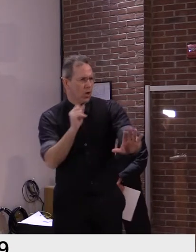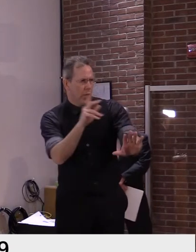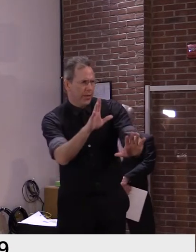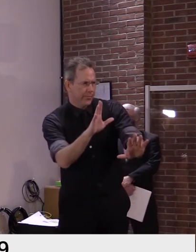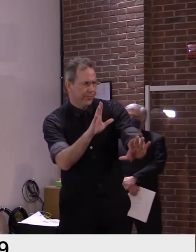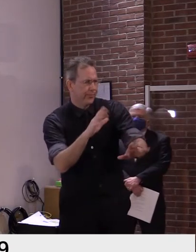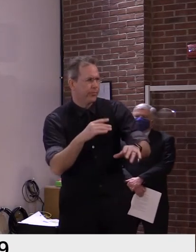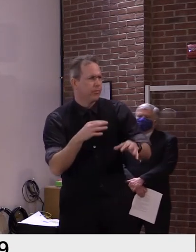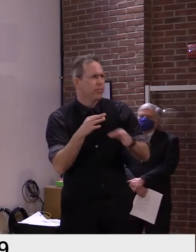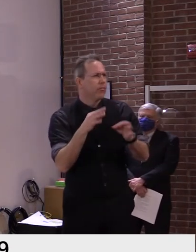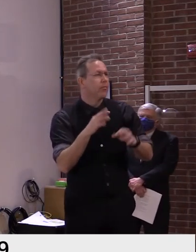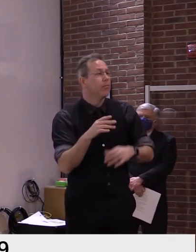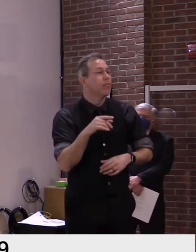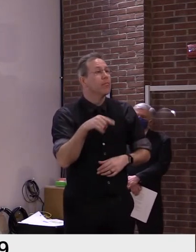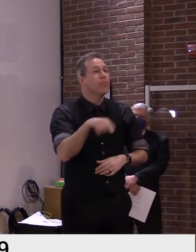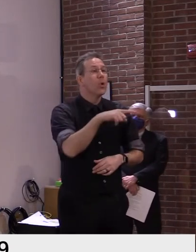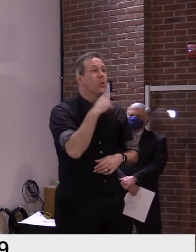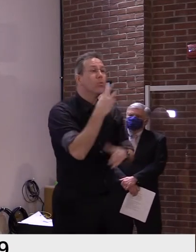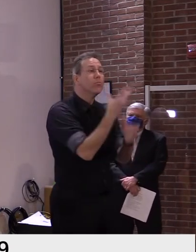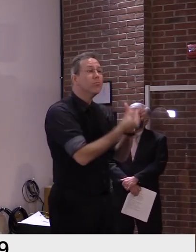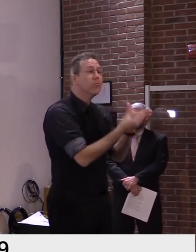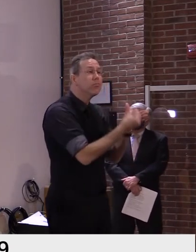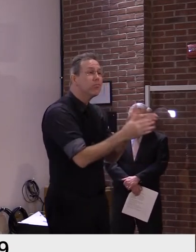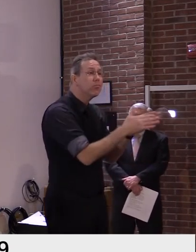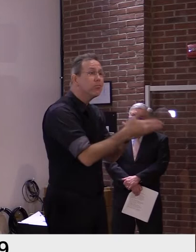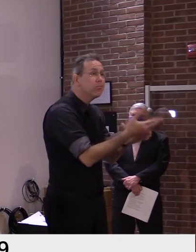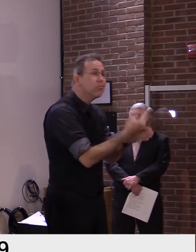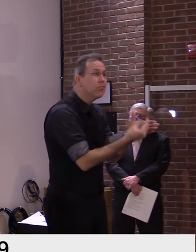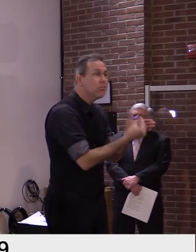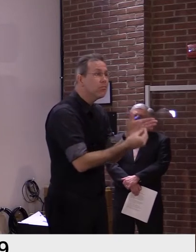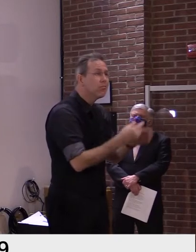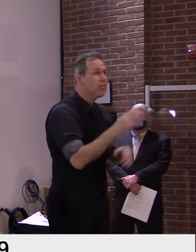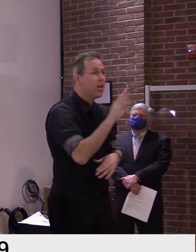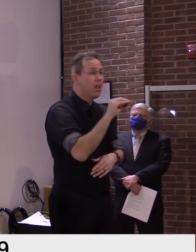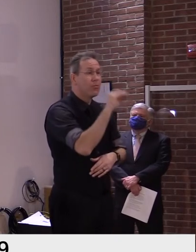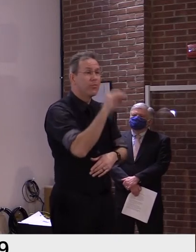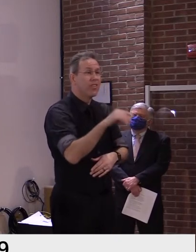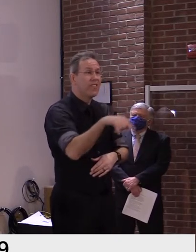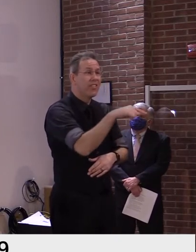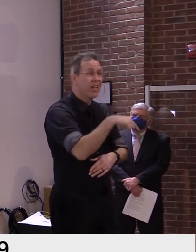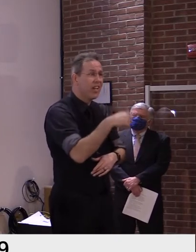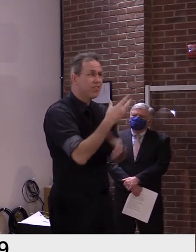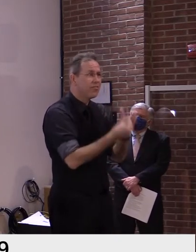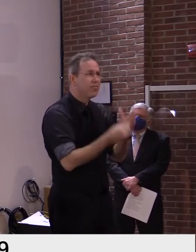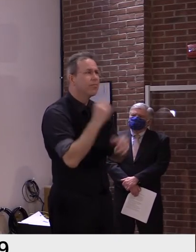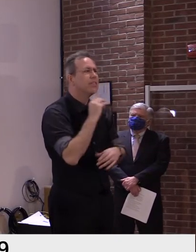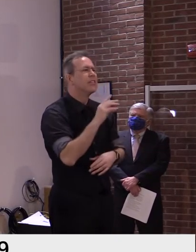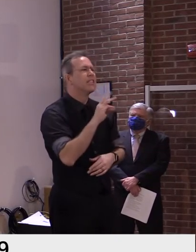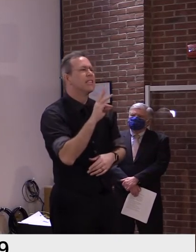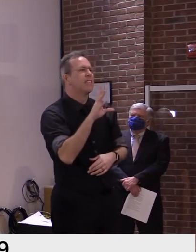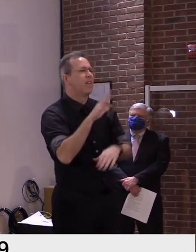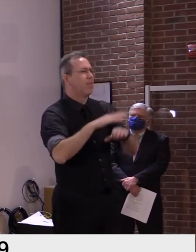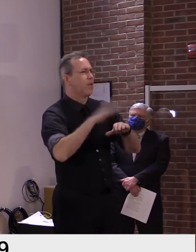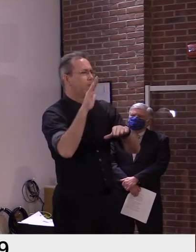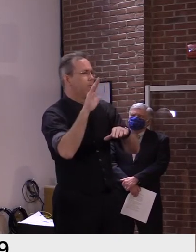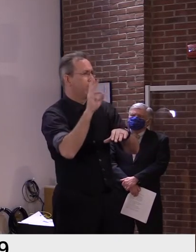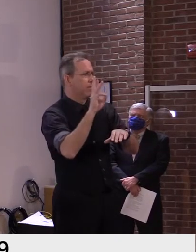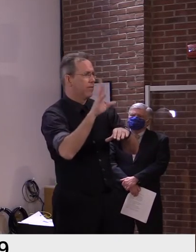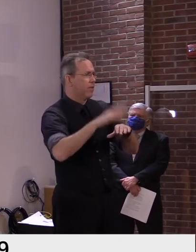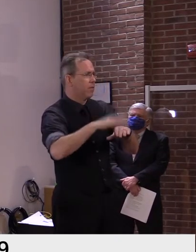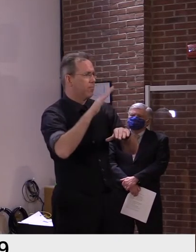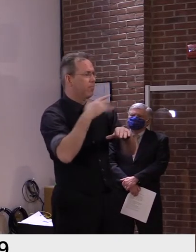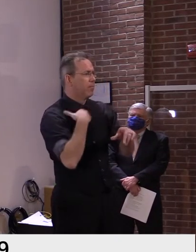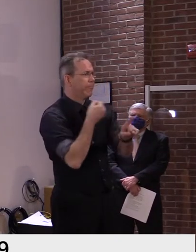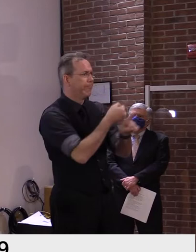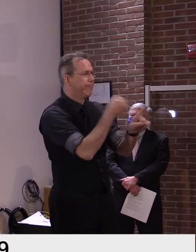So then we're moving right now to those with certain health conditions. So once we take care of that, we feel